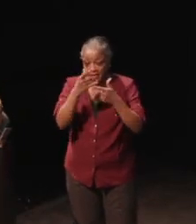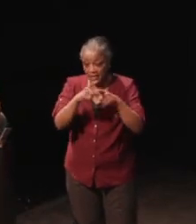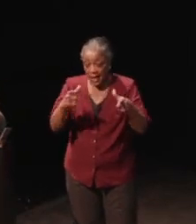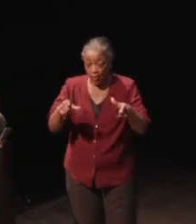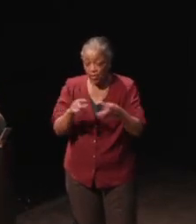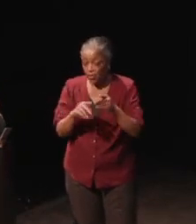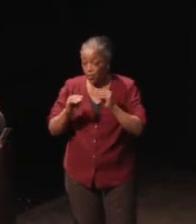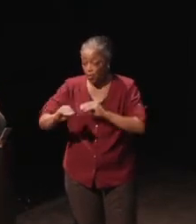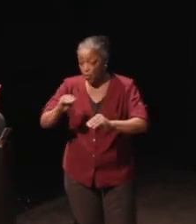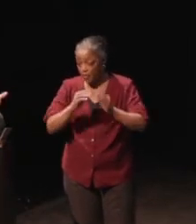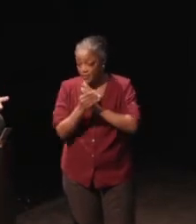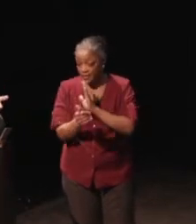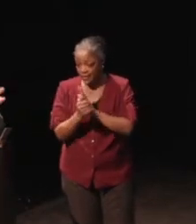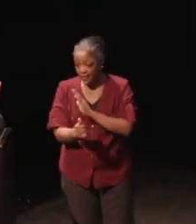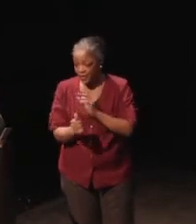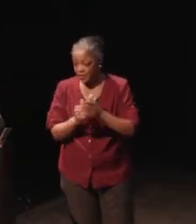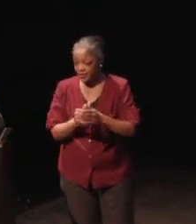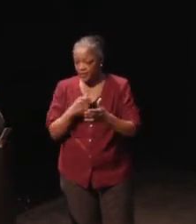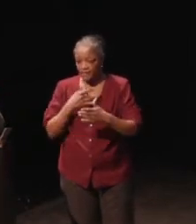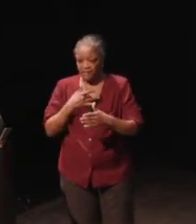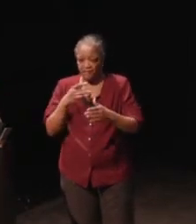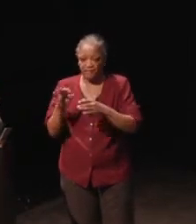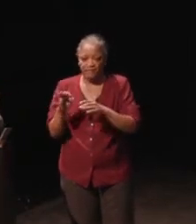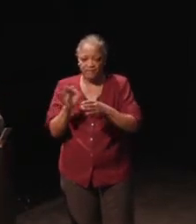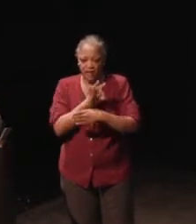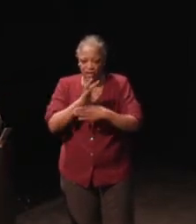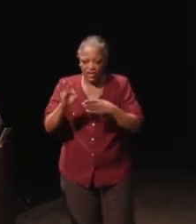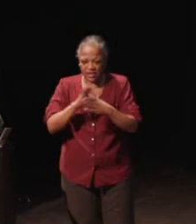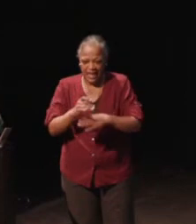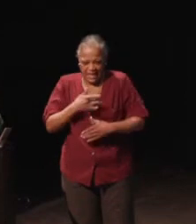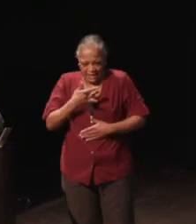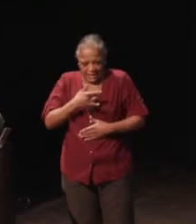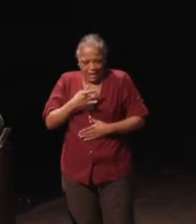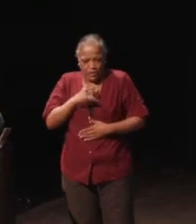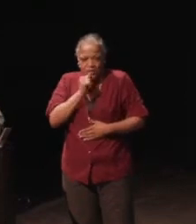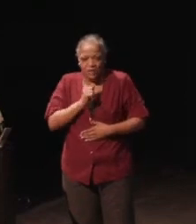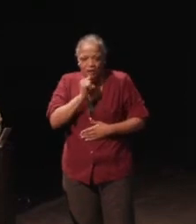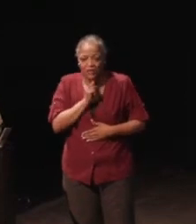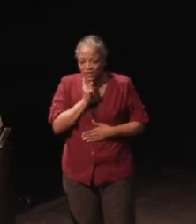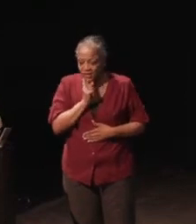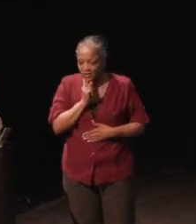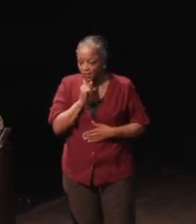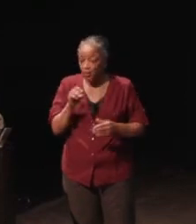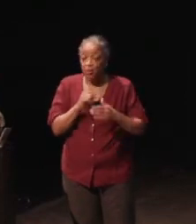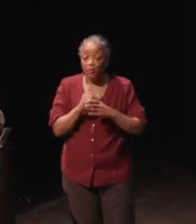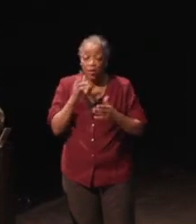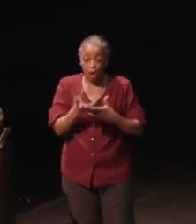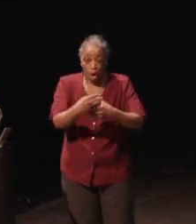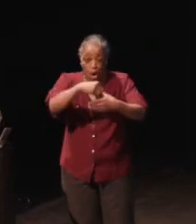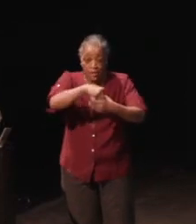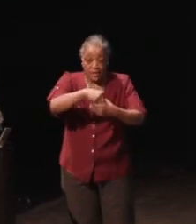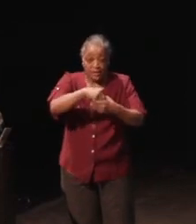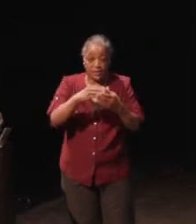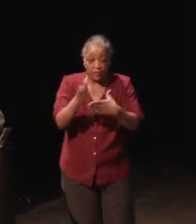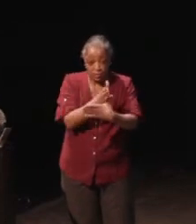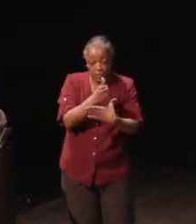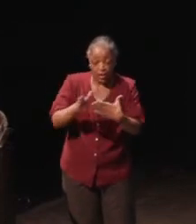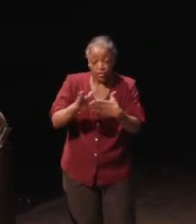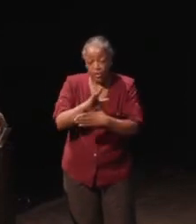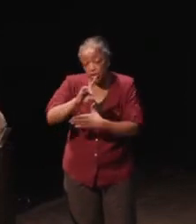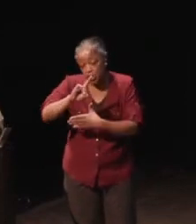perception, executive function, and sensory tolerances. But autism spectrum disorders